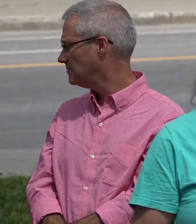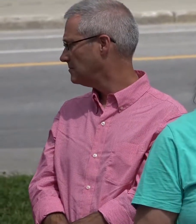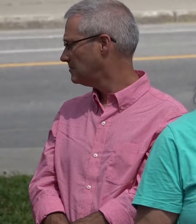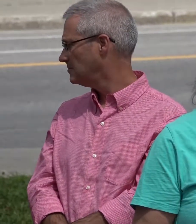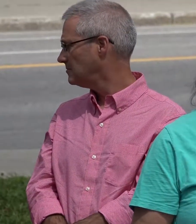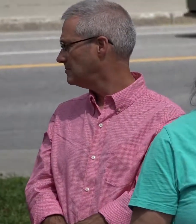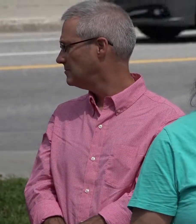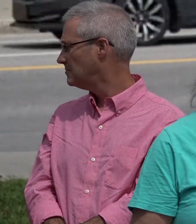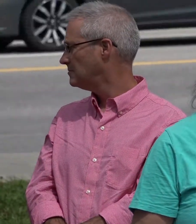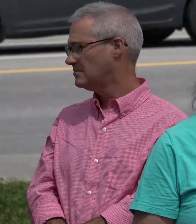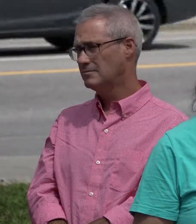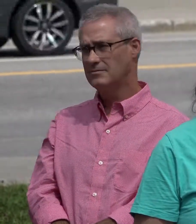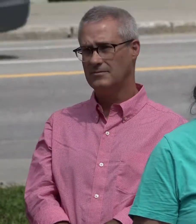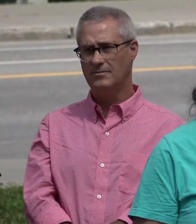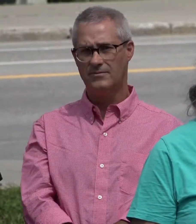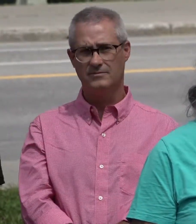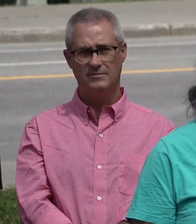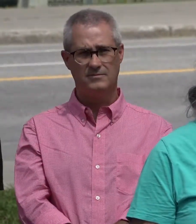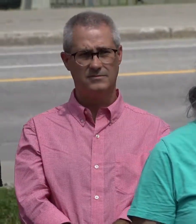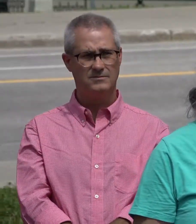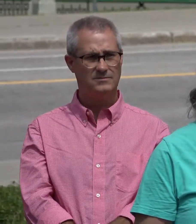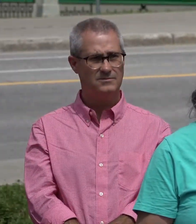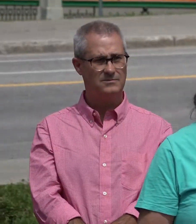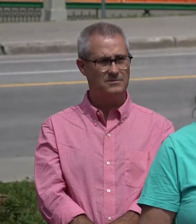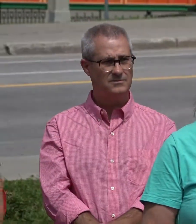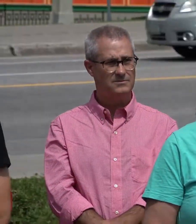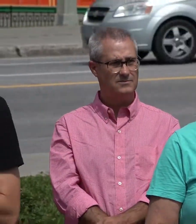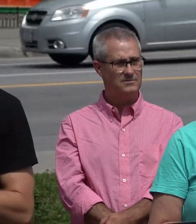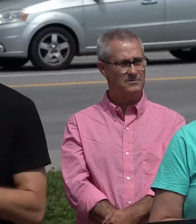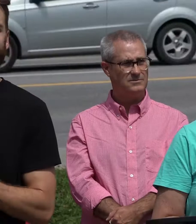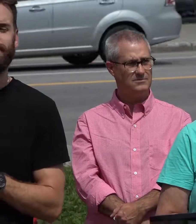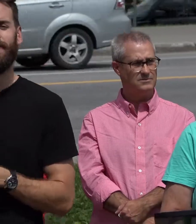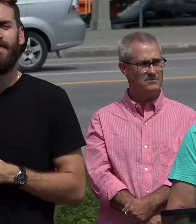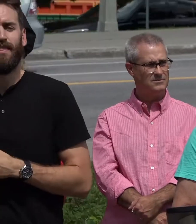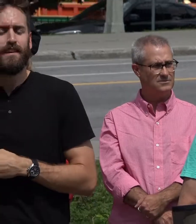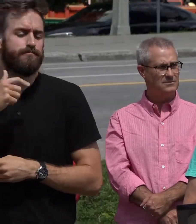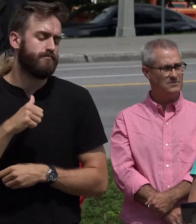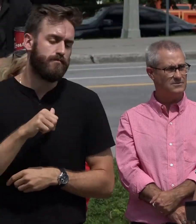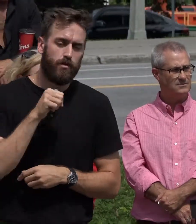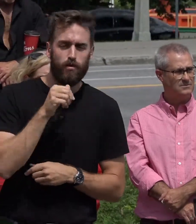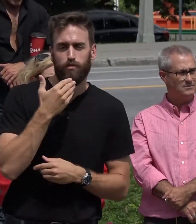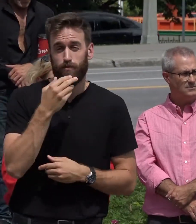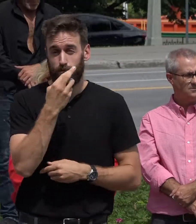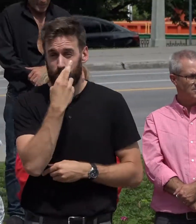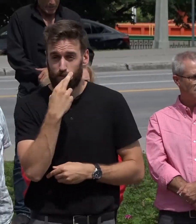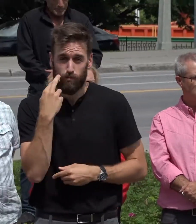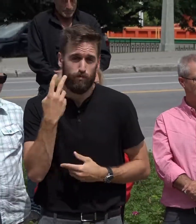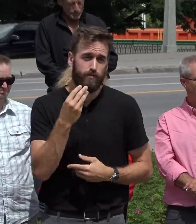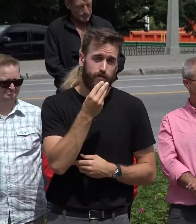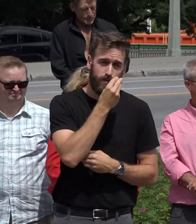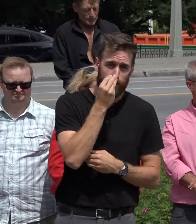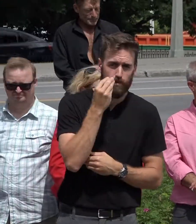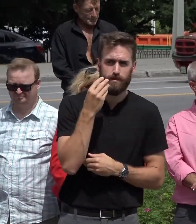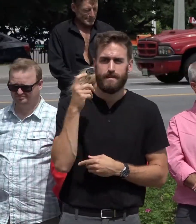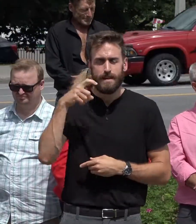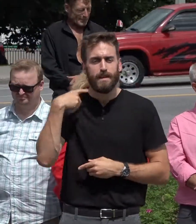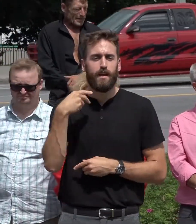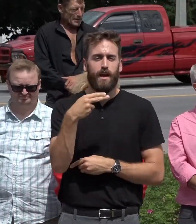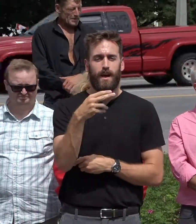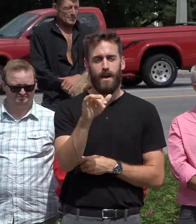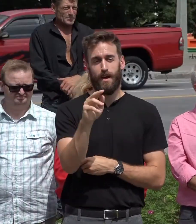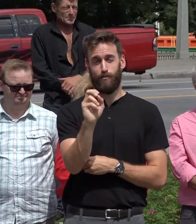people chopping those down because they think they're a weed, because they think only the hybrid roses are the ones